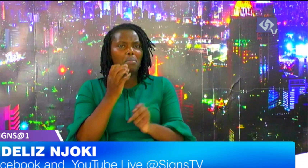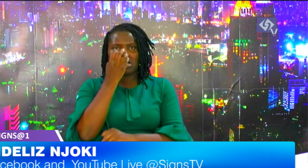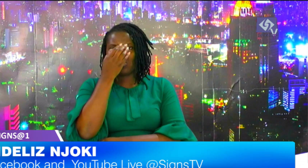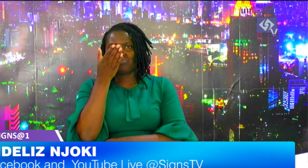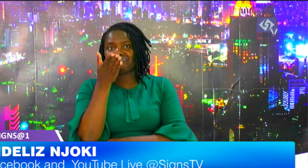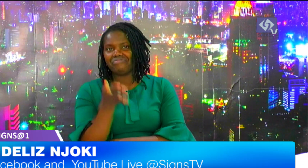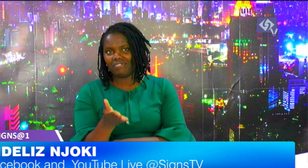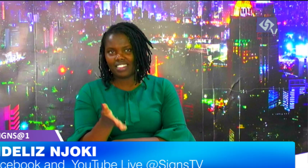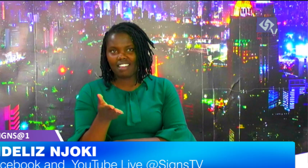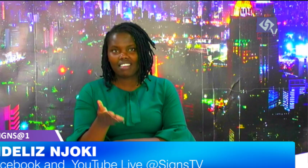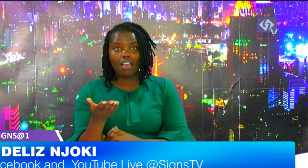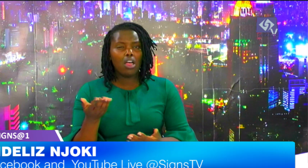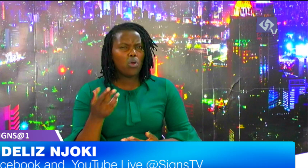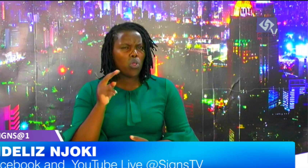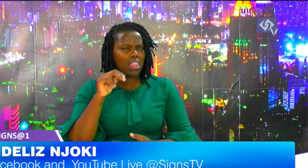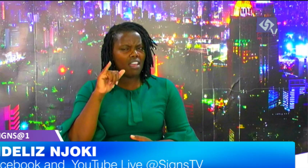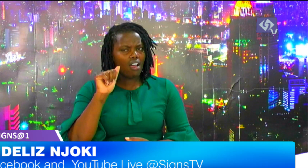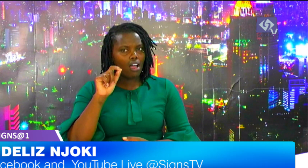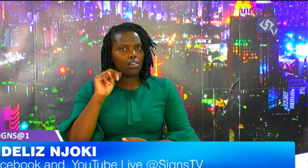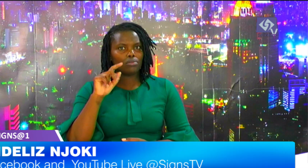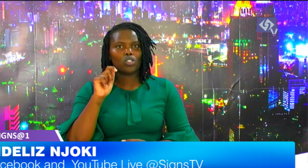attended by Ruto at Nyanturago